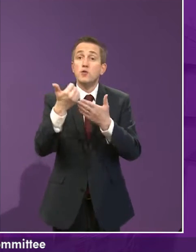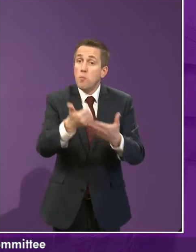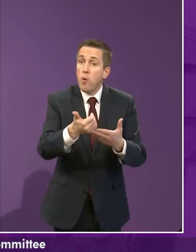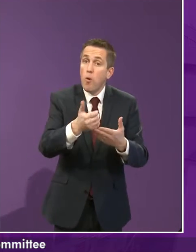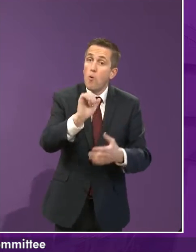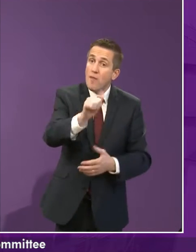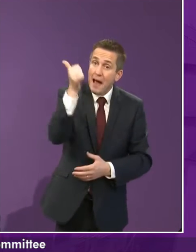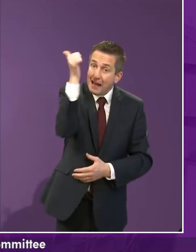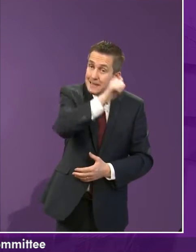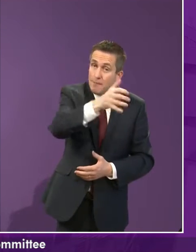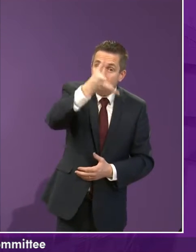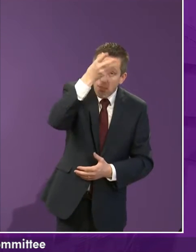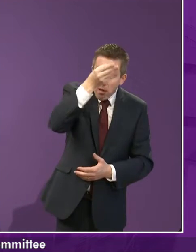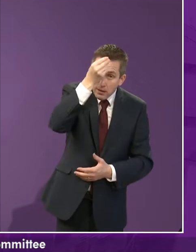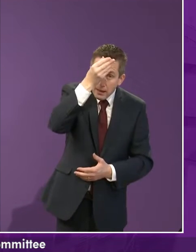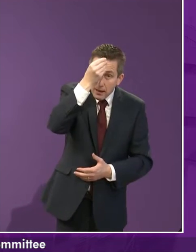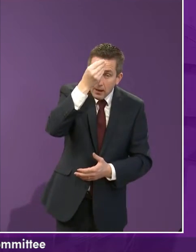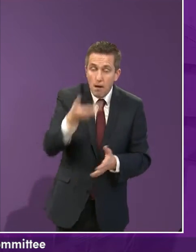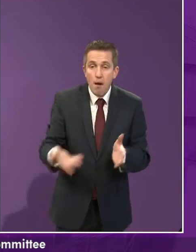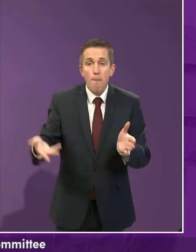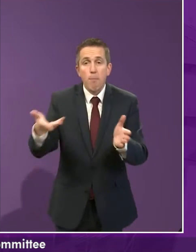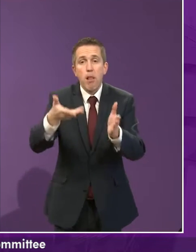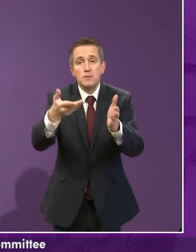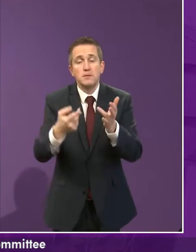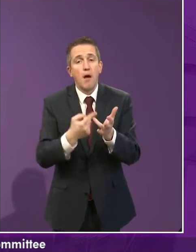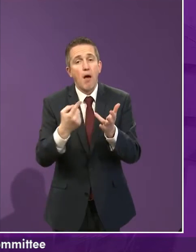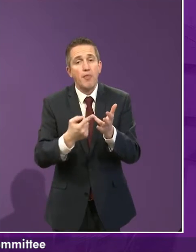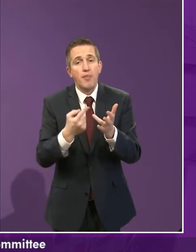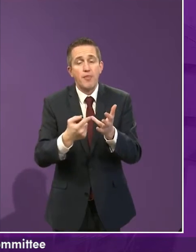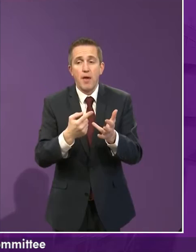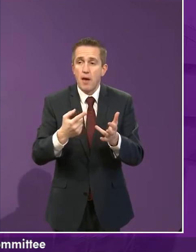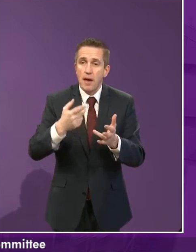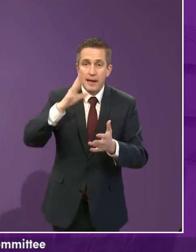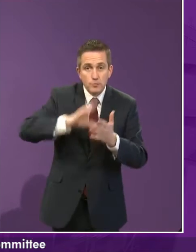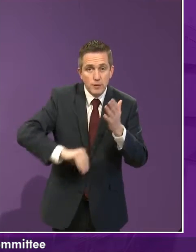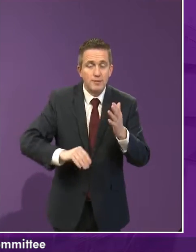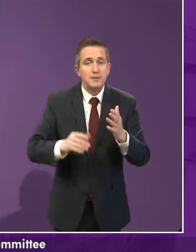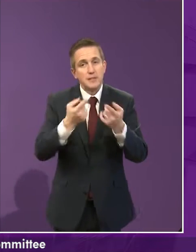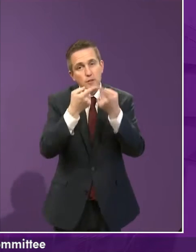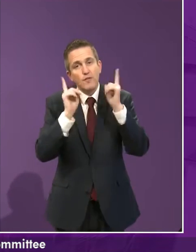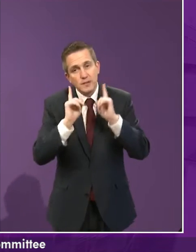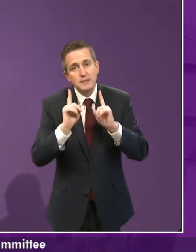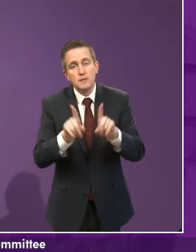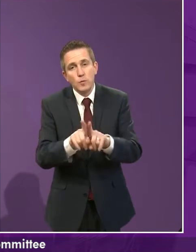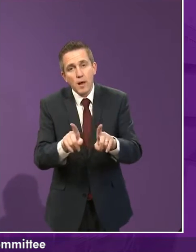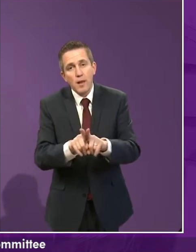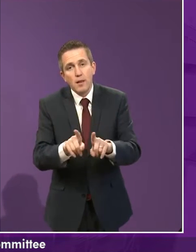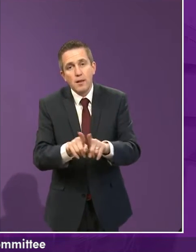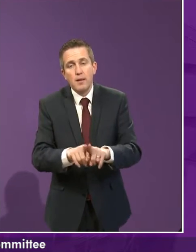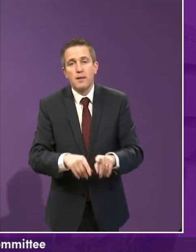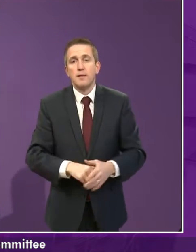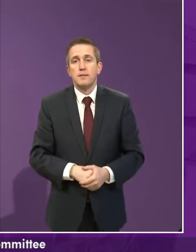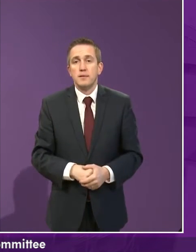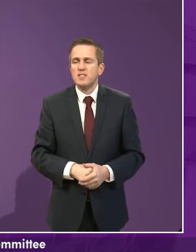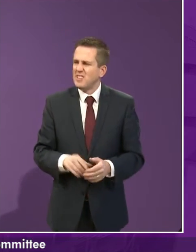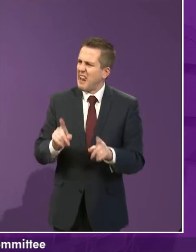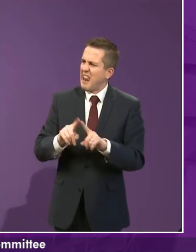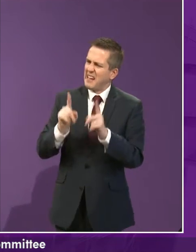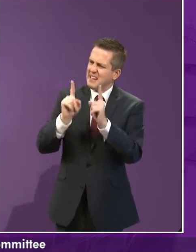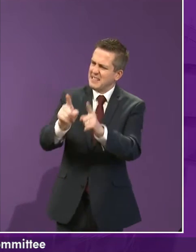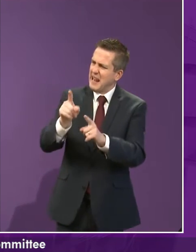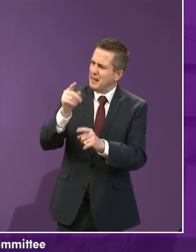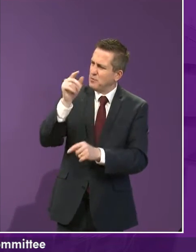perspective, but is there to support the student in any aspect of university life. So. Thank you. A named person,